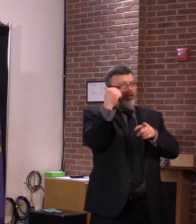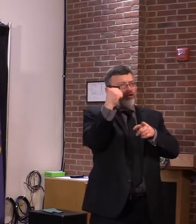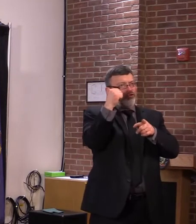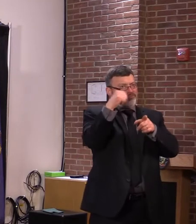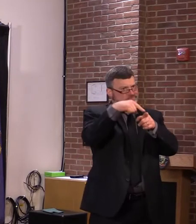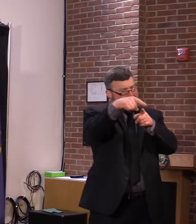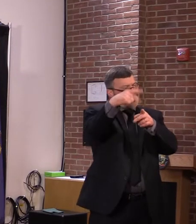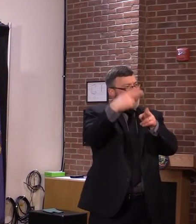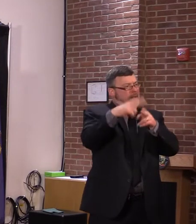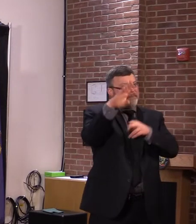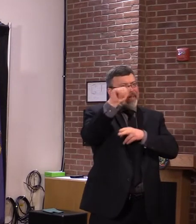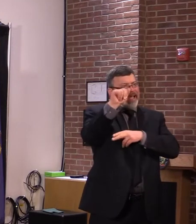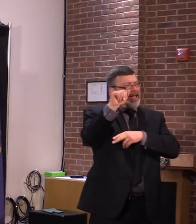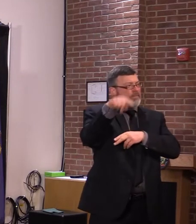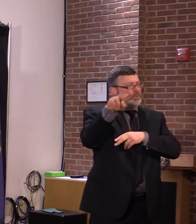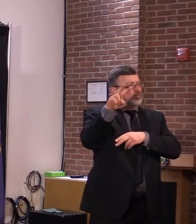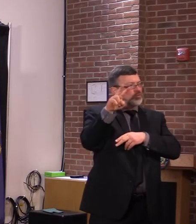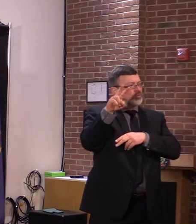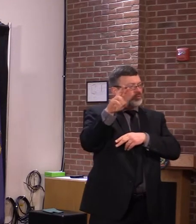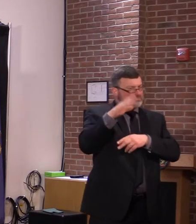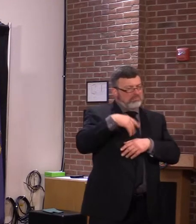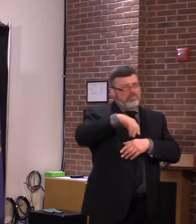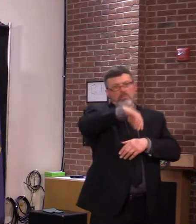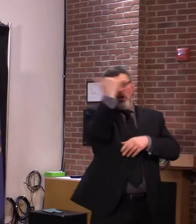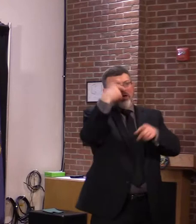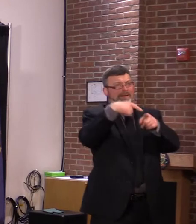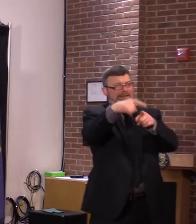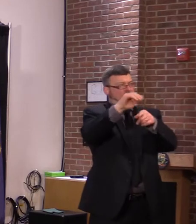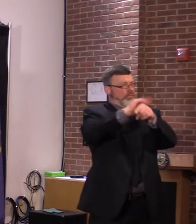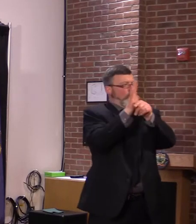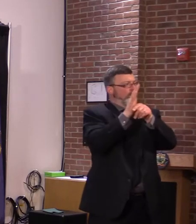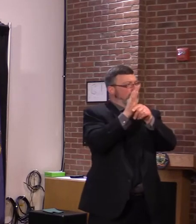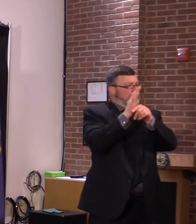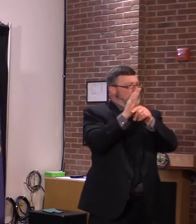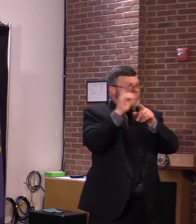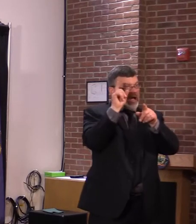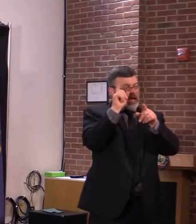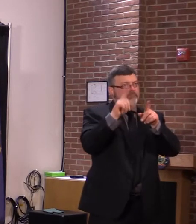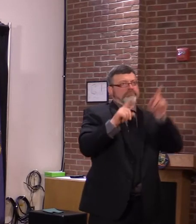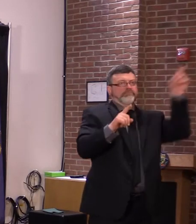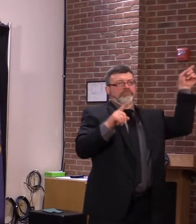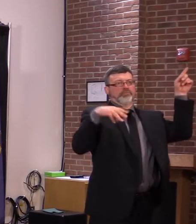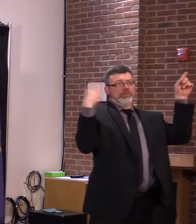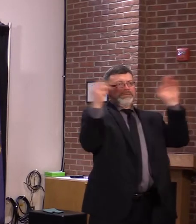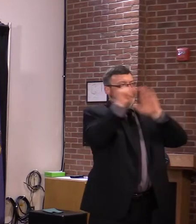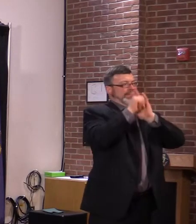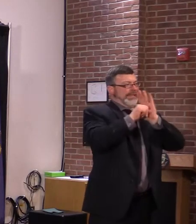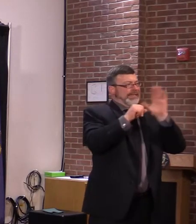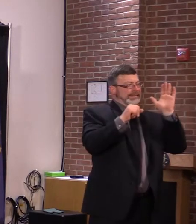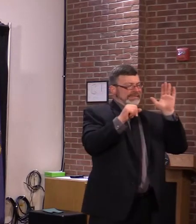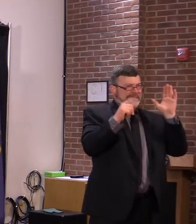a few cases recorded out in Washington. What can you tell us about this new variant?